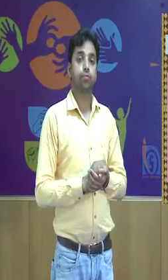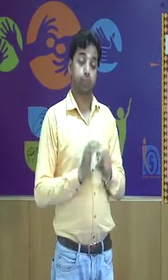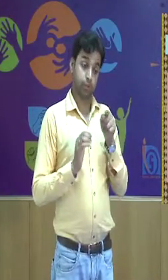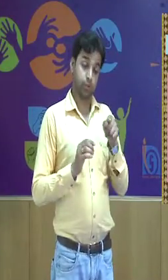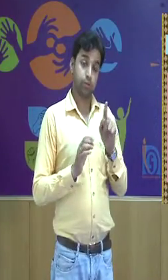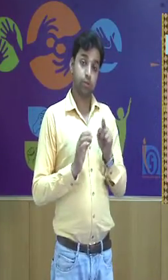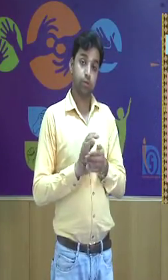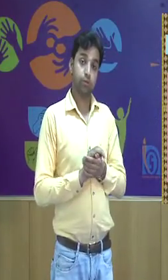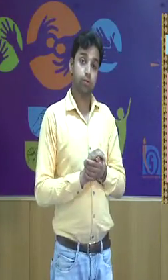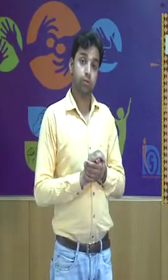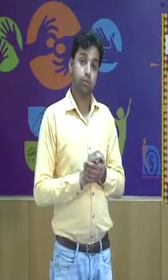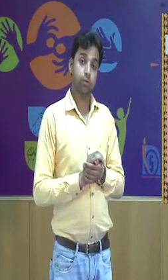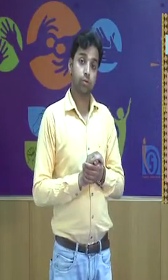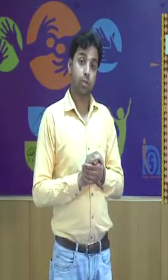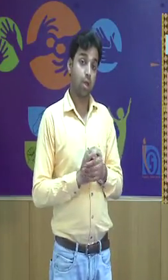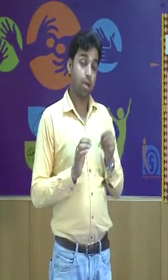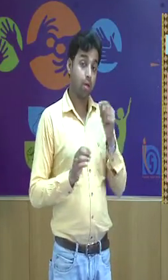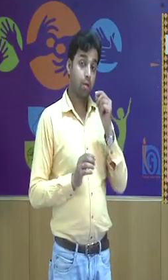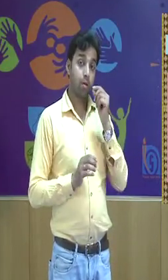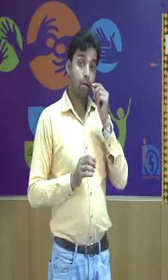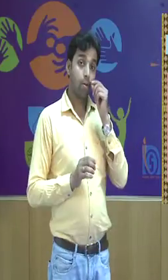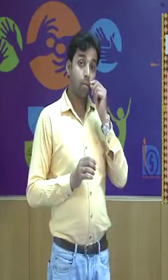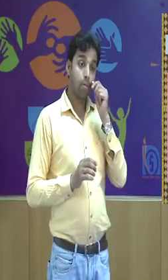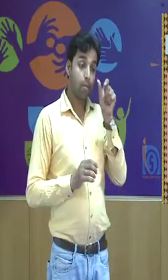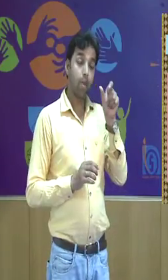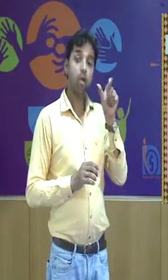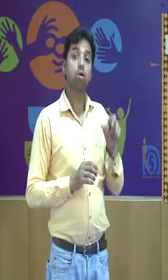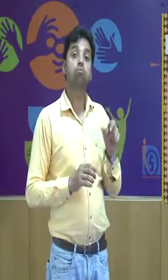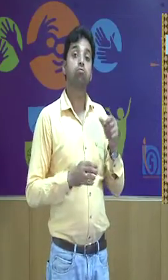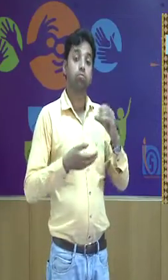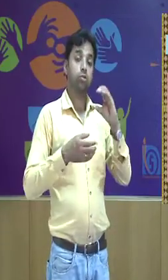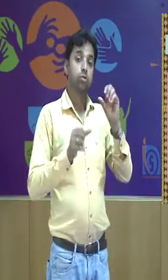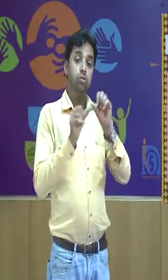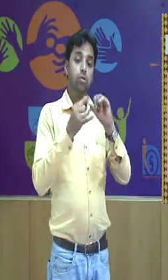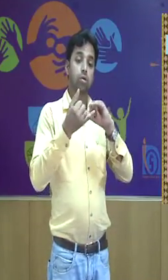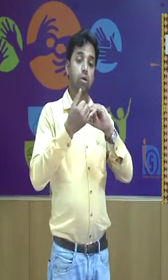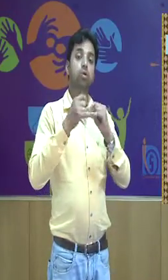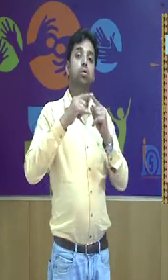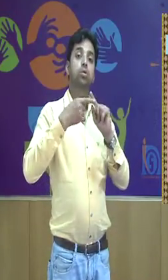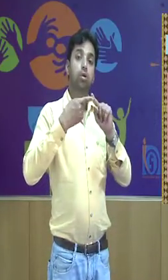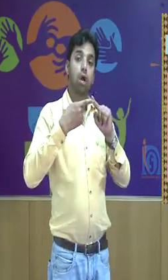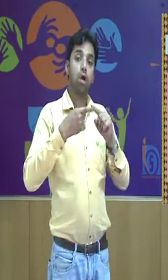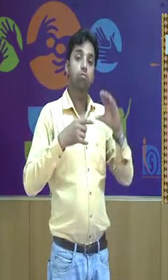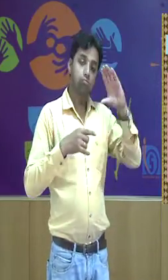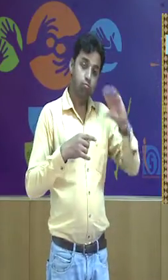In this, a man of lower castes married a high caste woman.